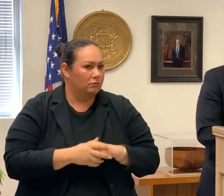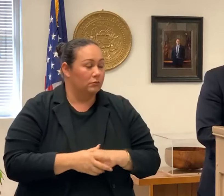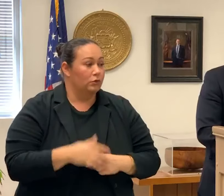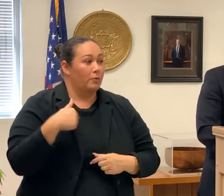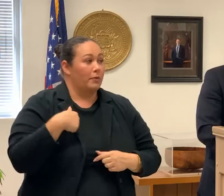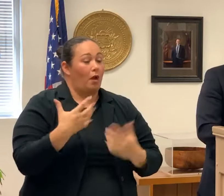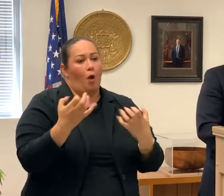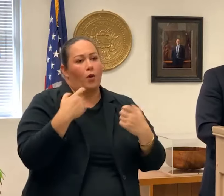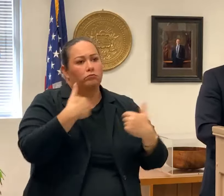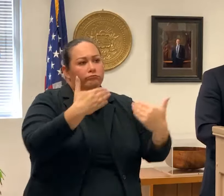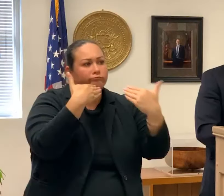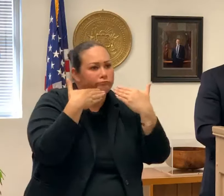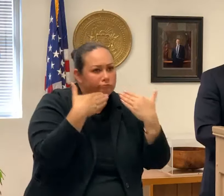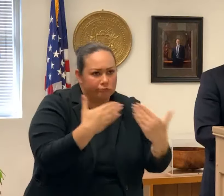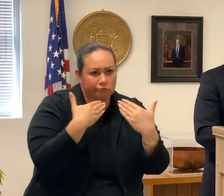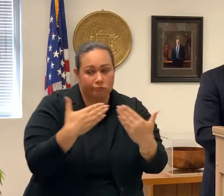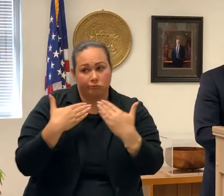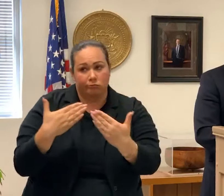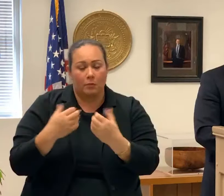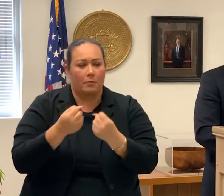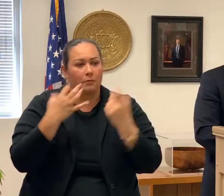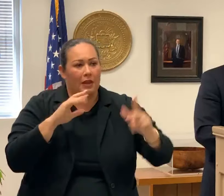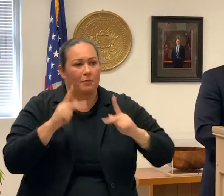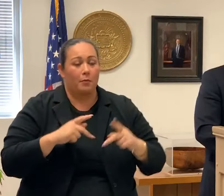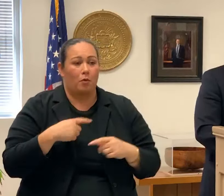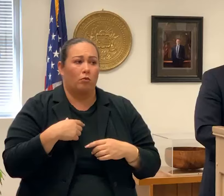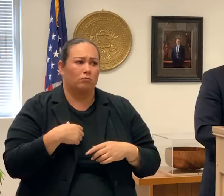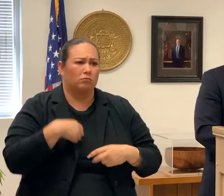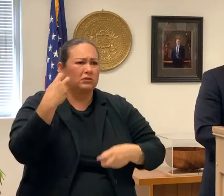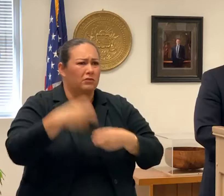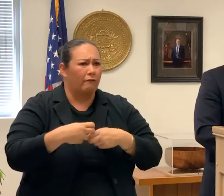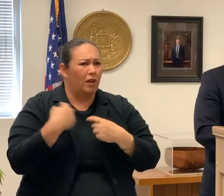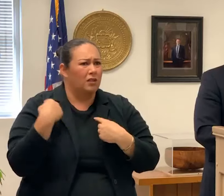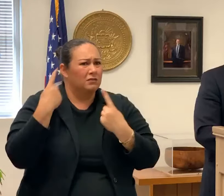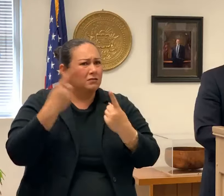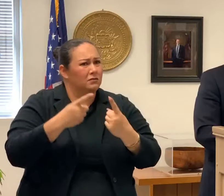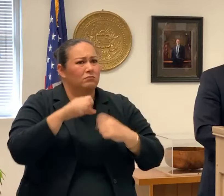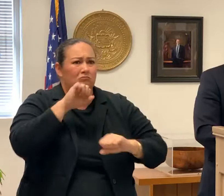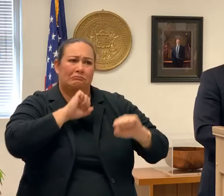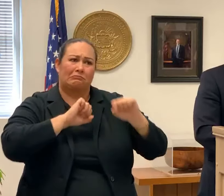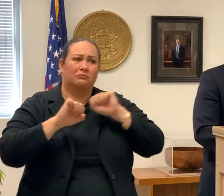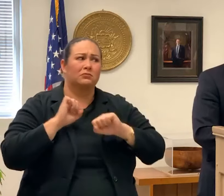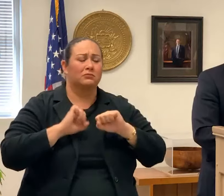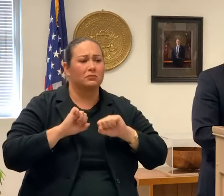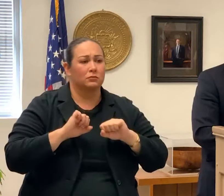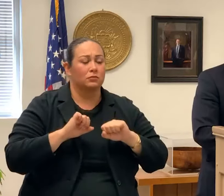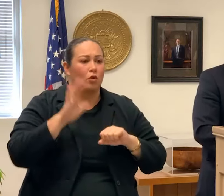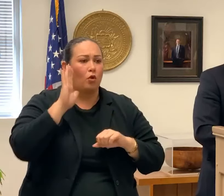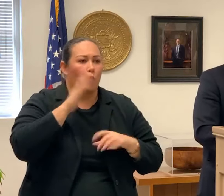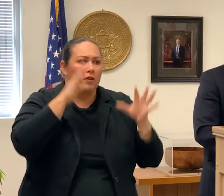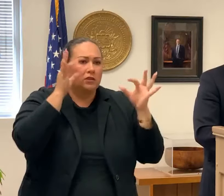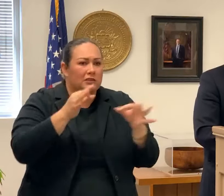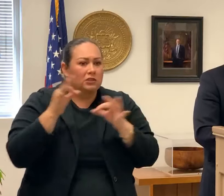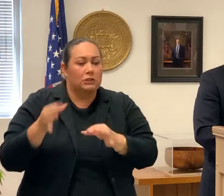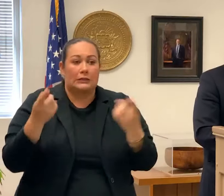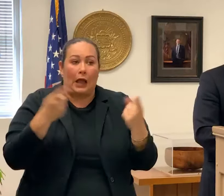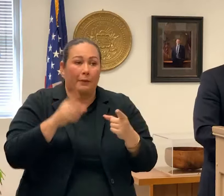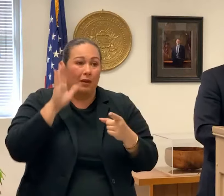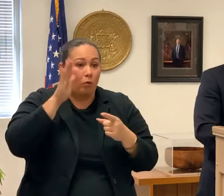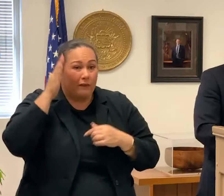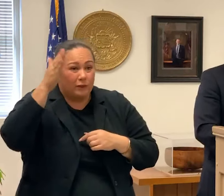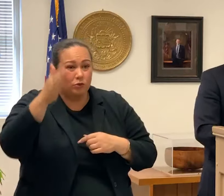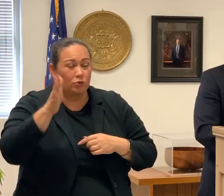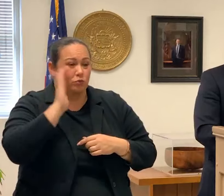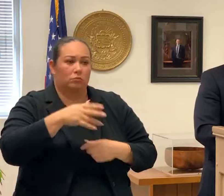people because it has been so difficult. And we understand that. We absolutely do. There are going to be decisions like in any crisis that are